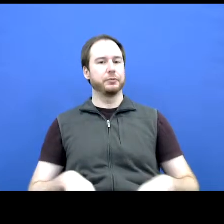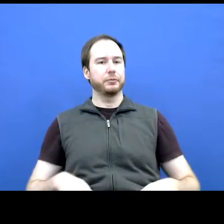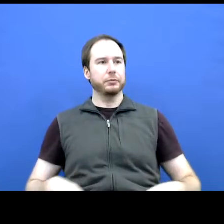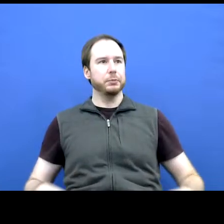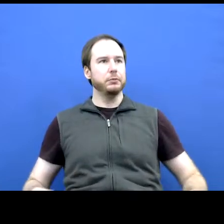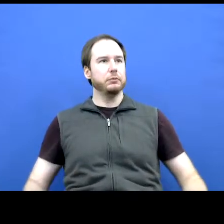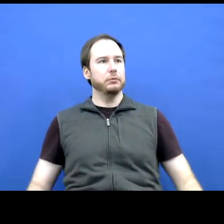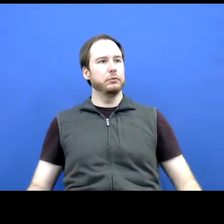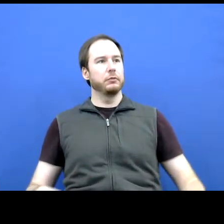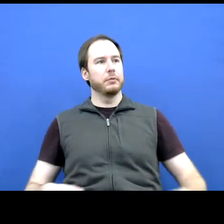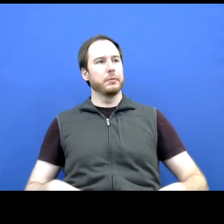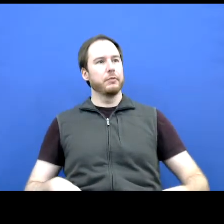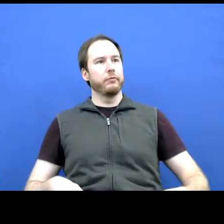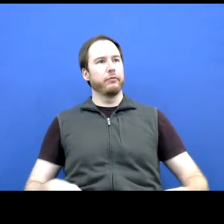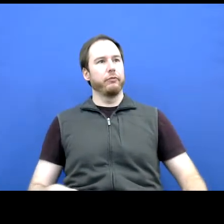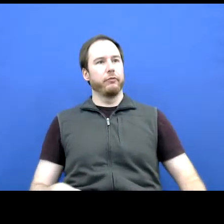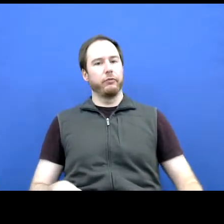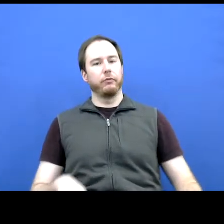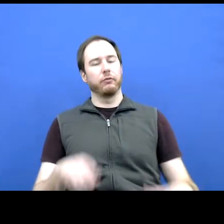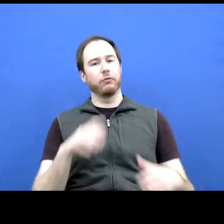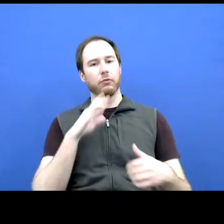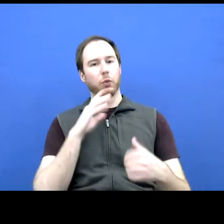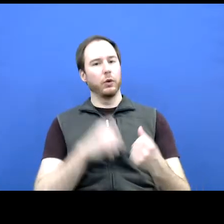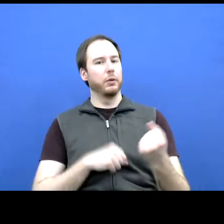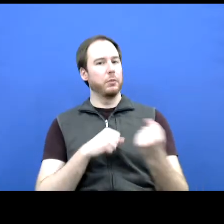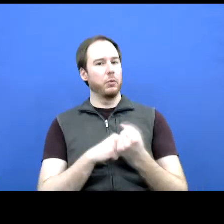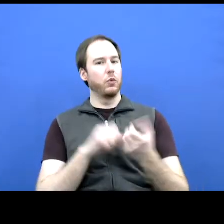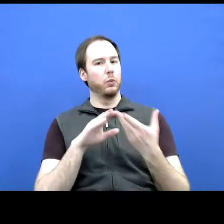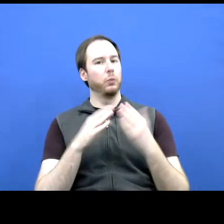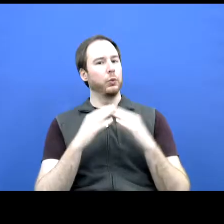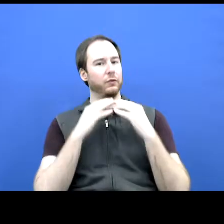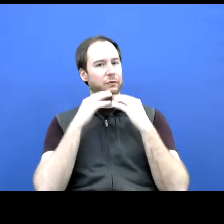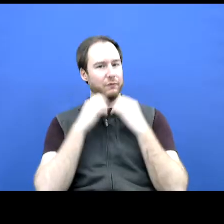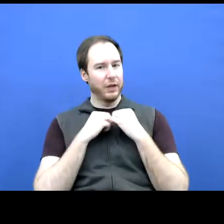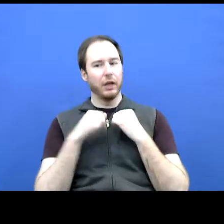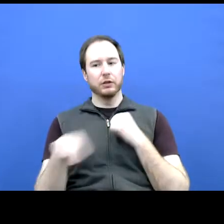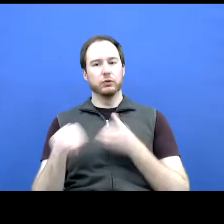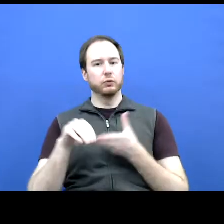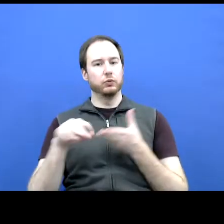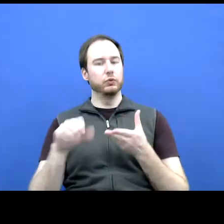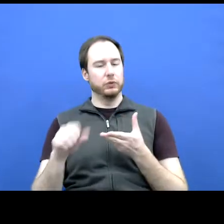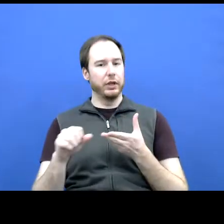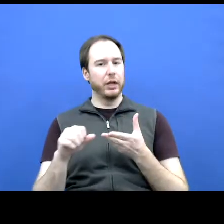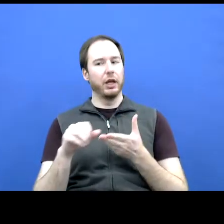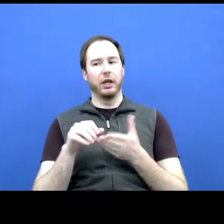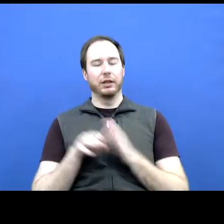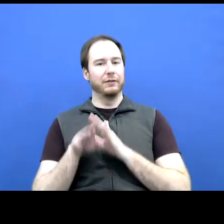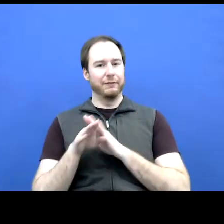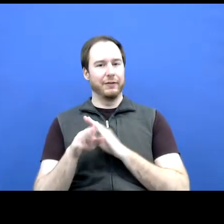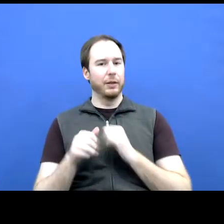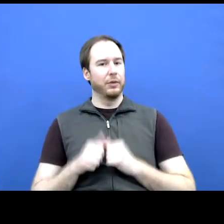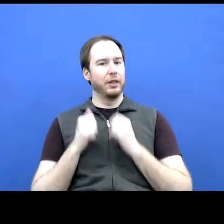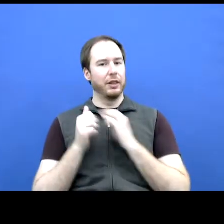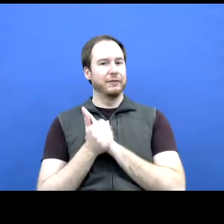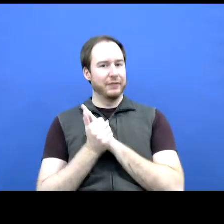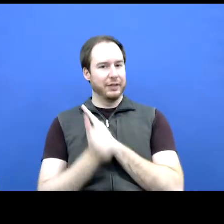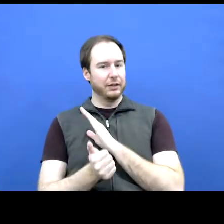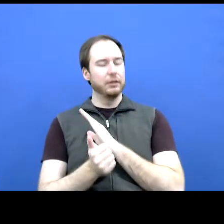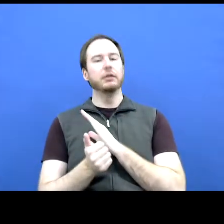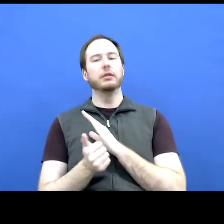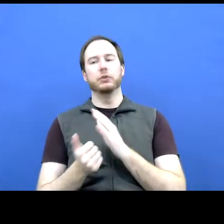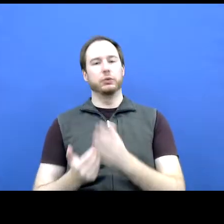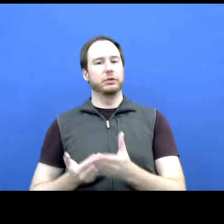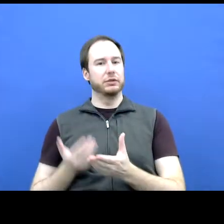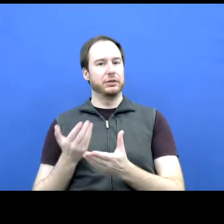the community values. Our students will learn life skills in the community. It demonstrates